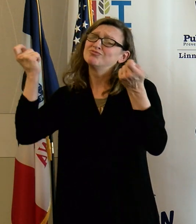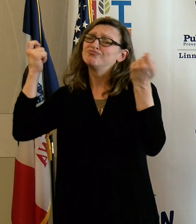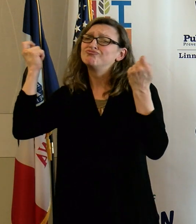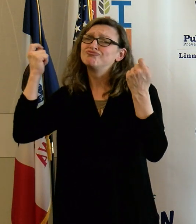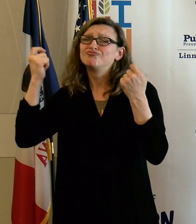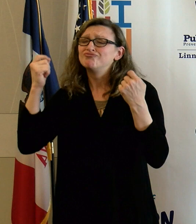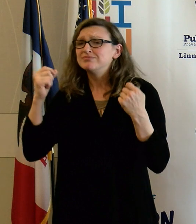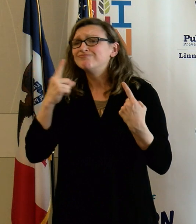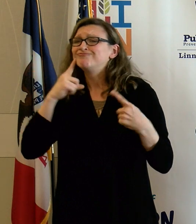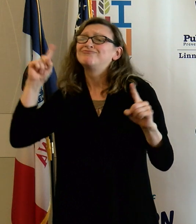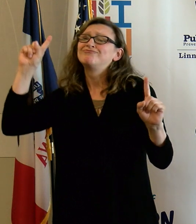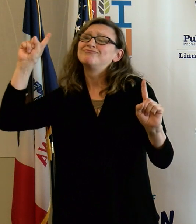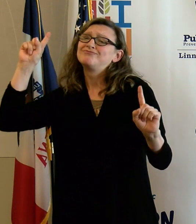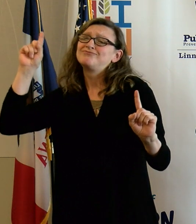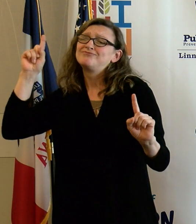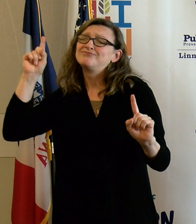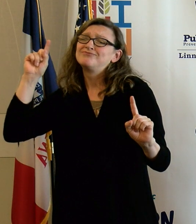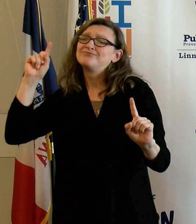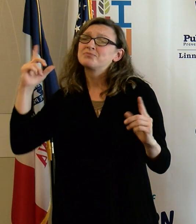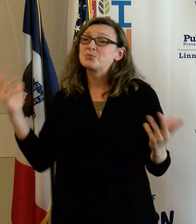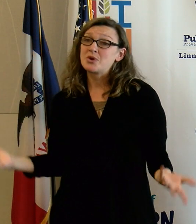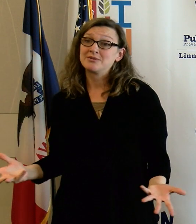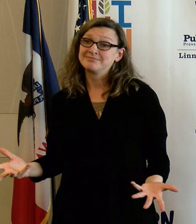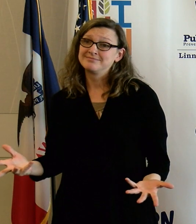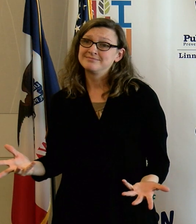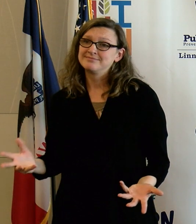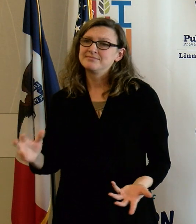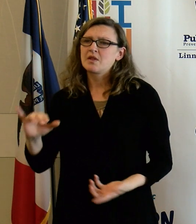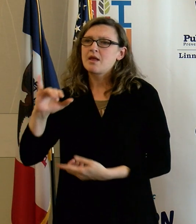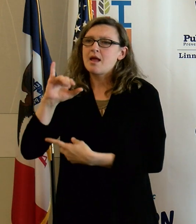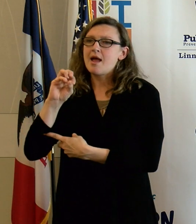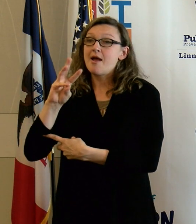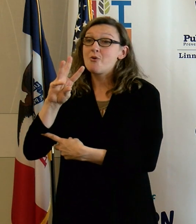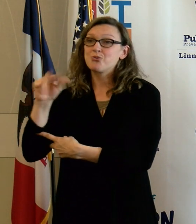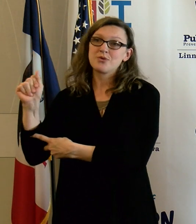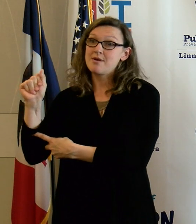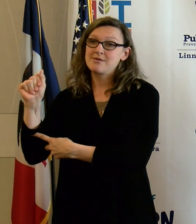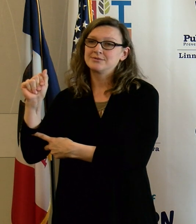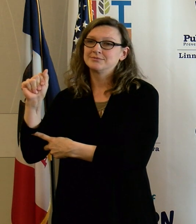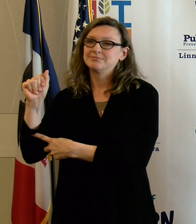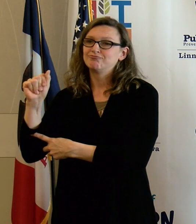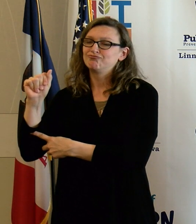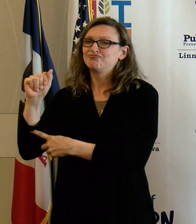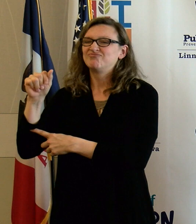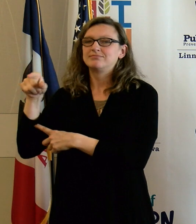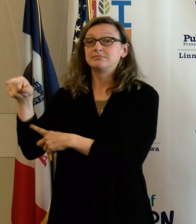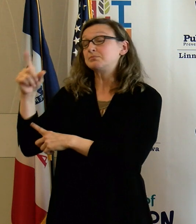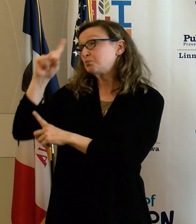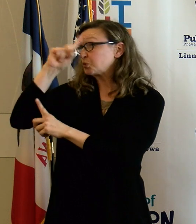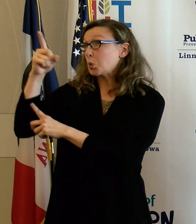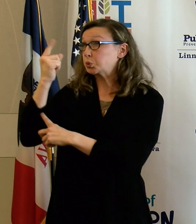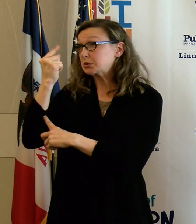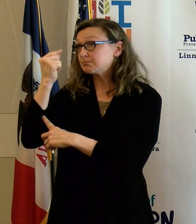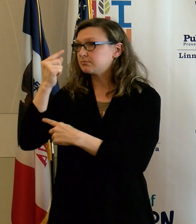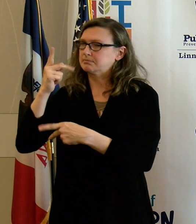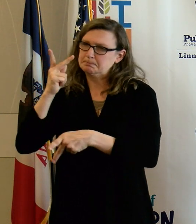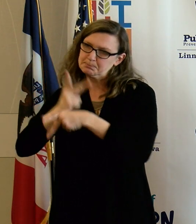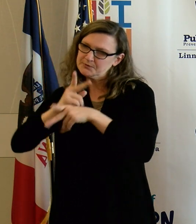need to use that Iowan sensibility now to protect ourselves and to protect each